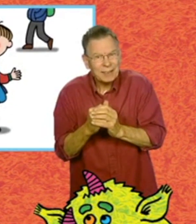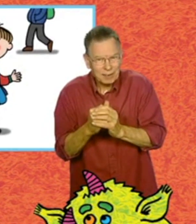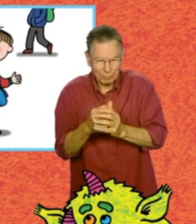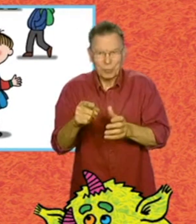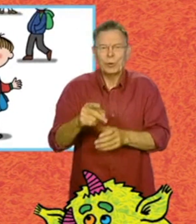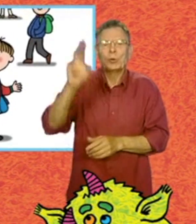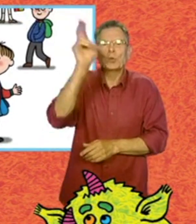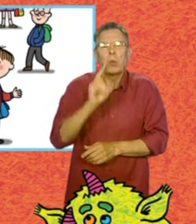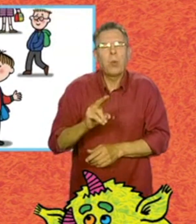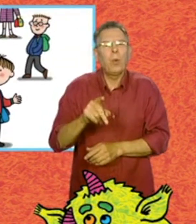and take it to school.